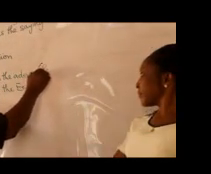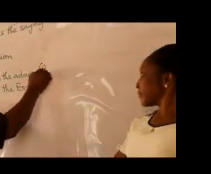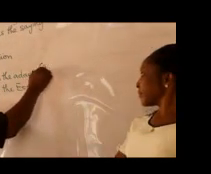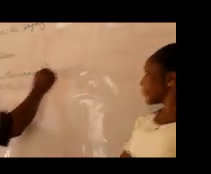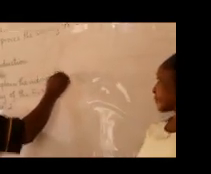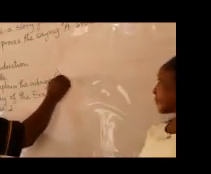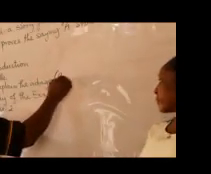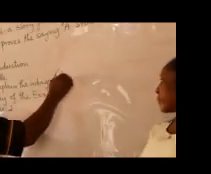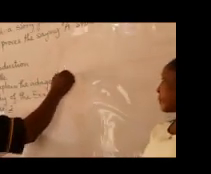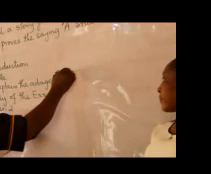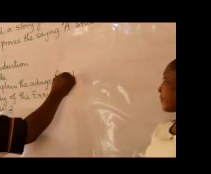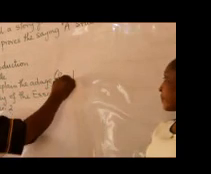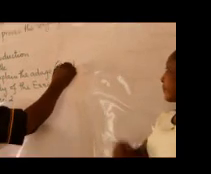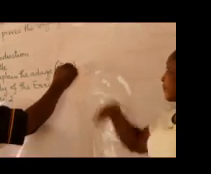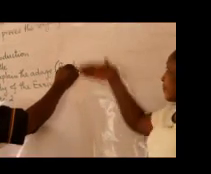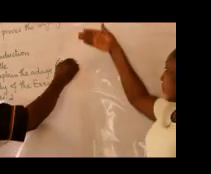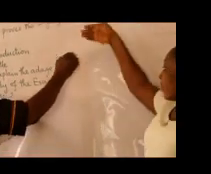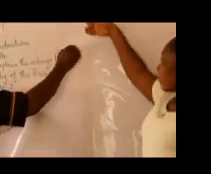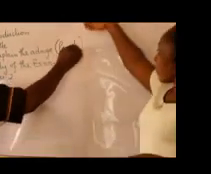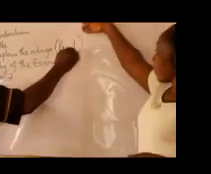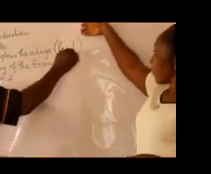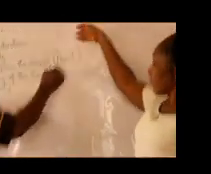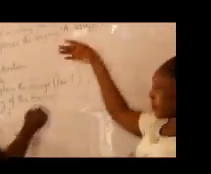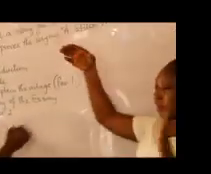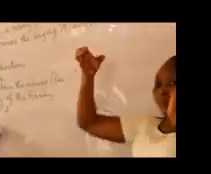paragraph 1.